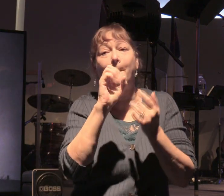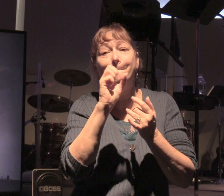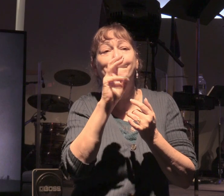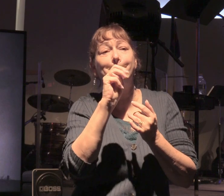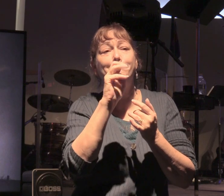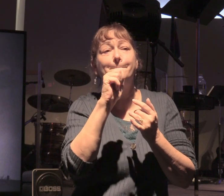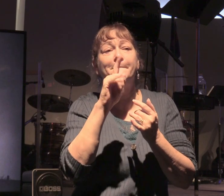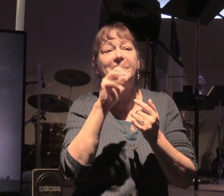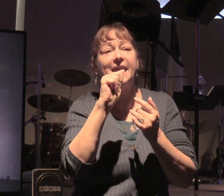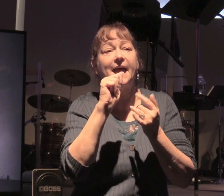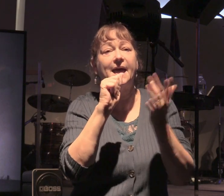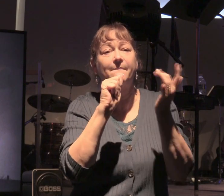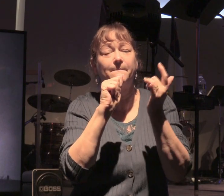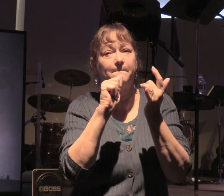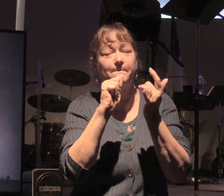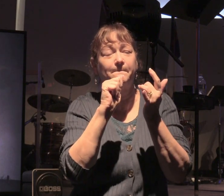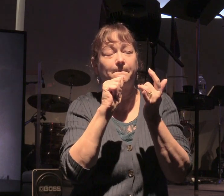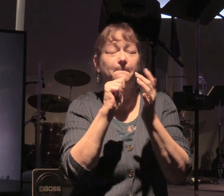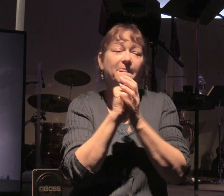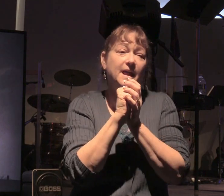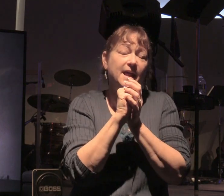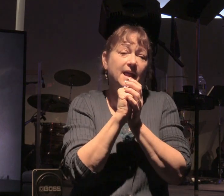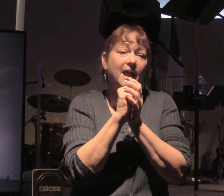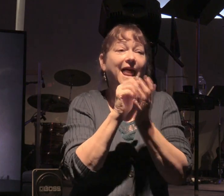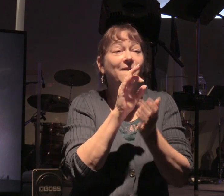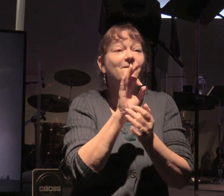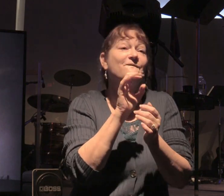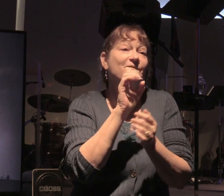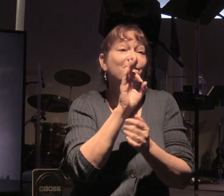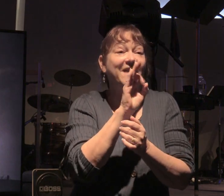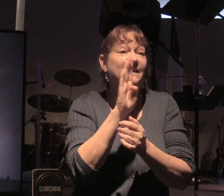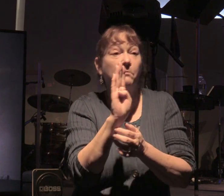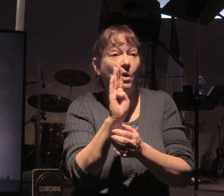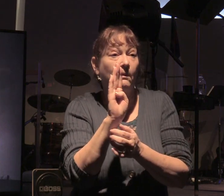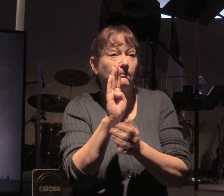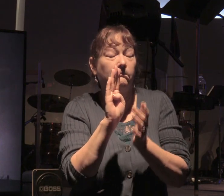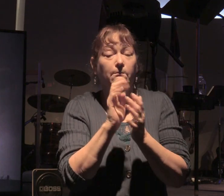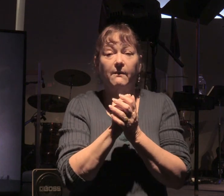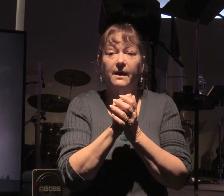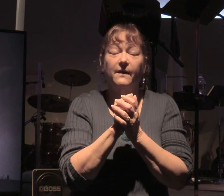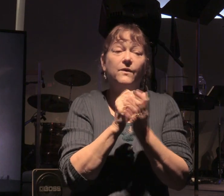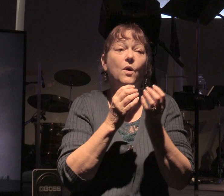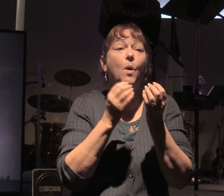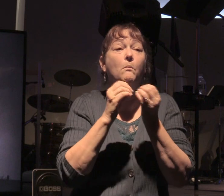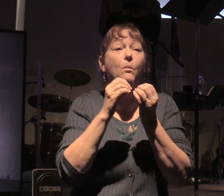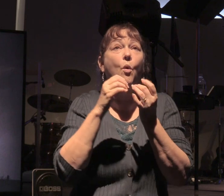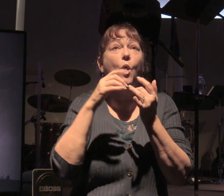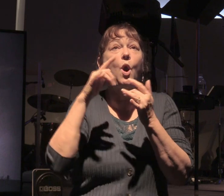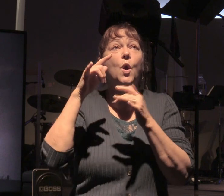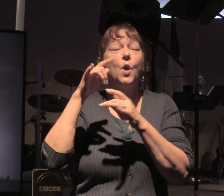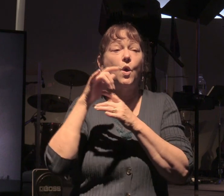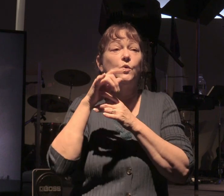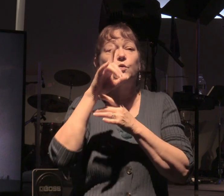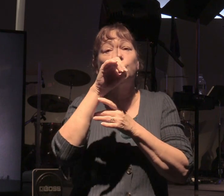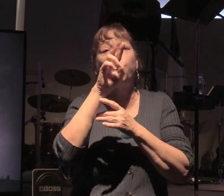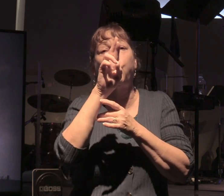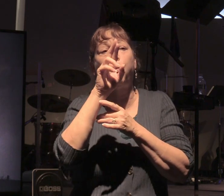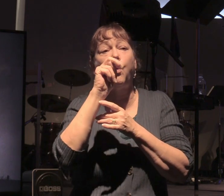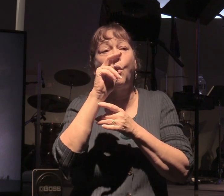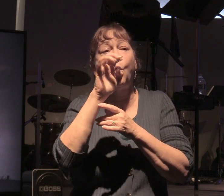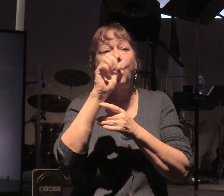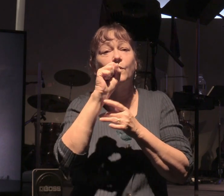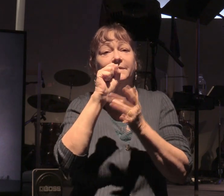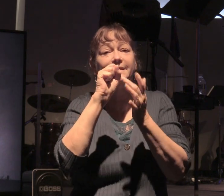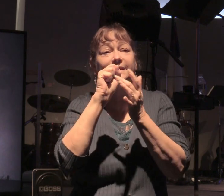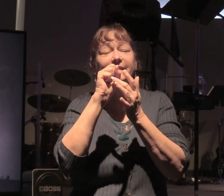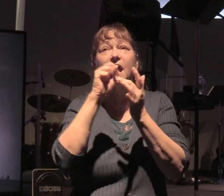There are drones out there more and more frequently, especially in the larger urban areas. They're